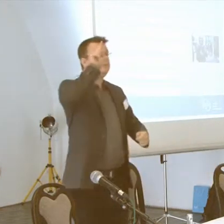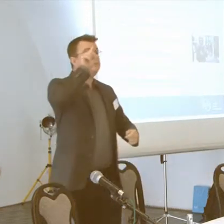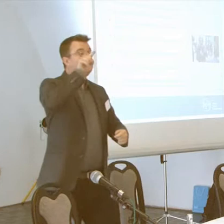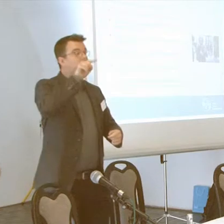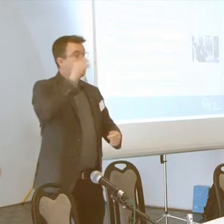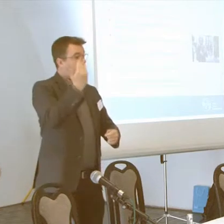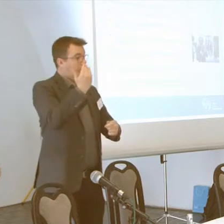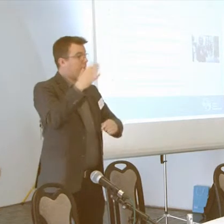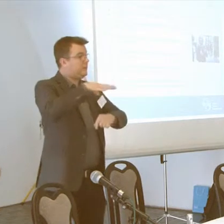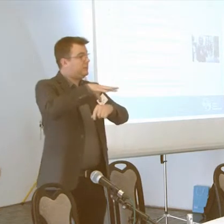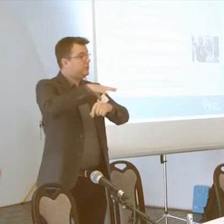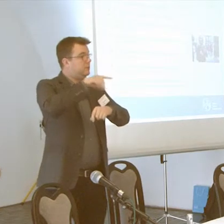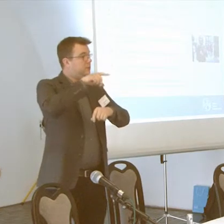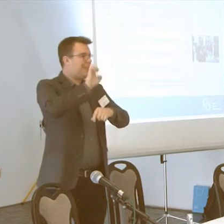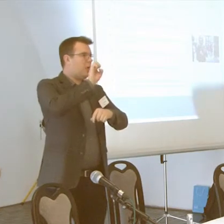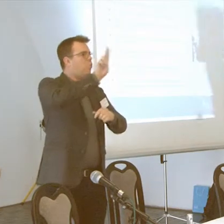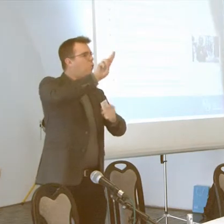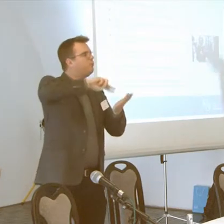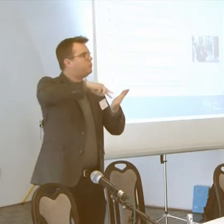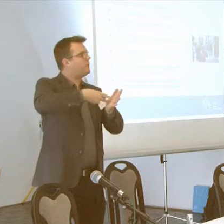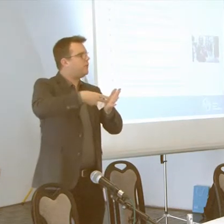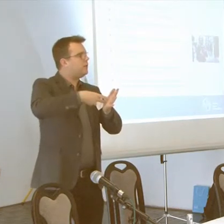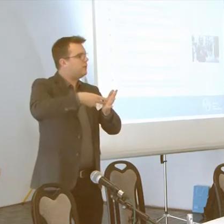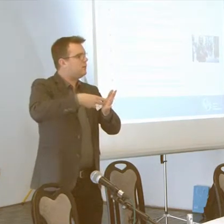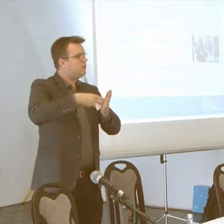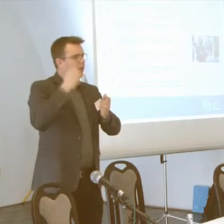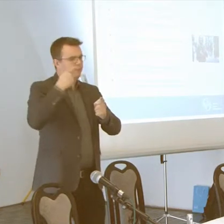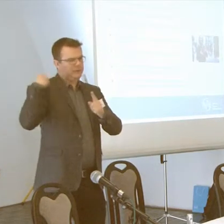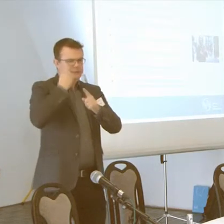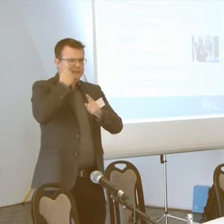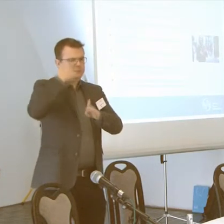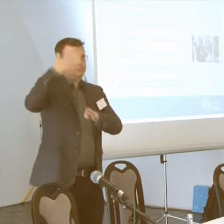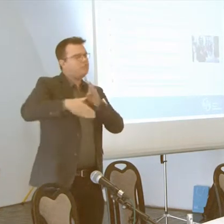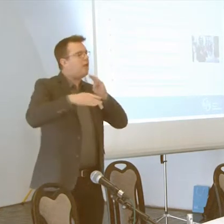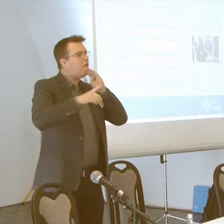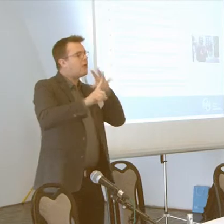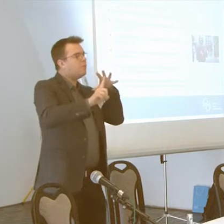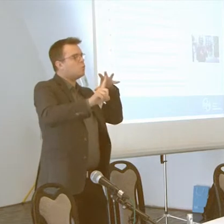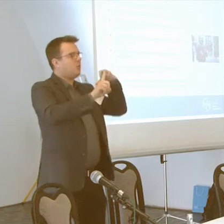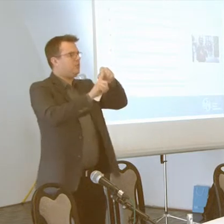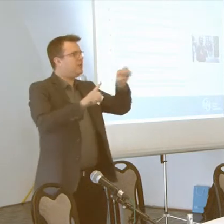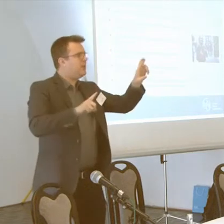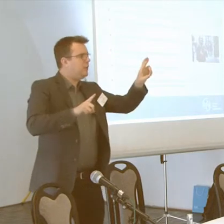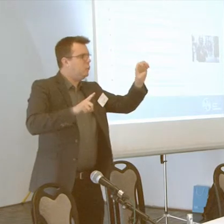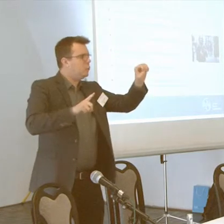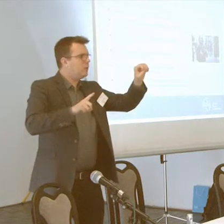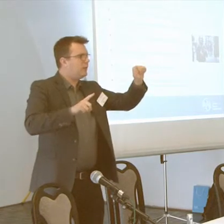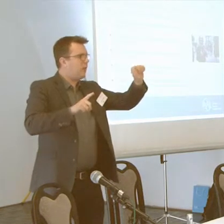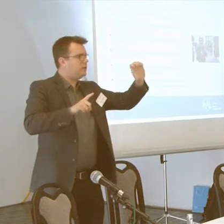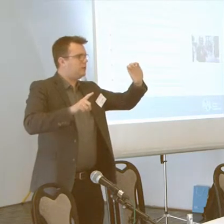people. In Sweden, we have an EU project, just recently stopped,